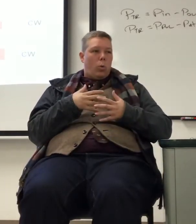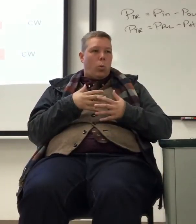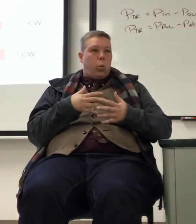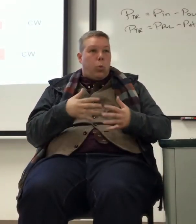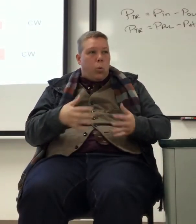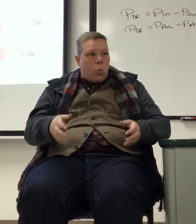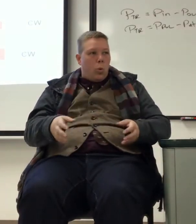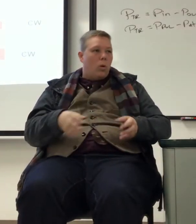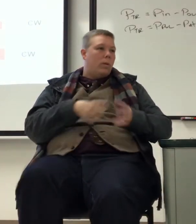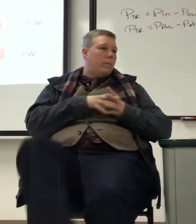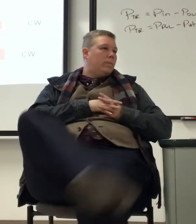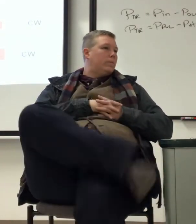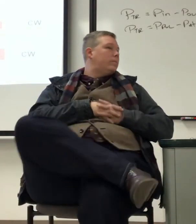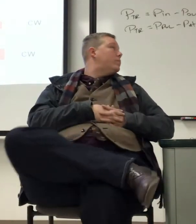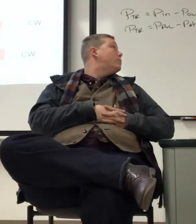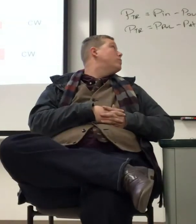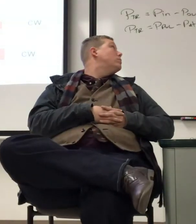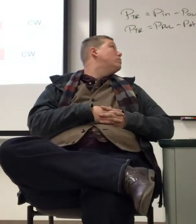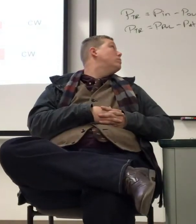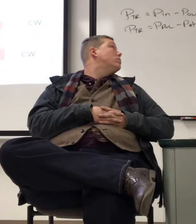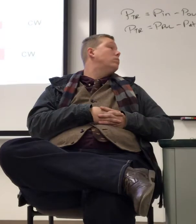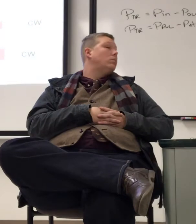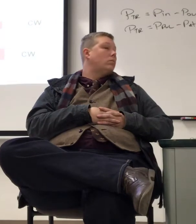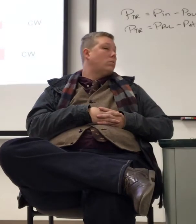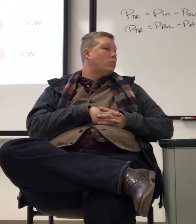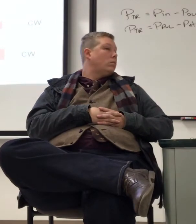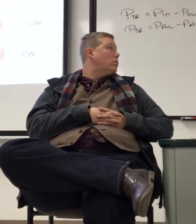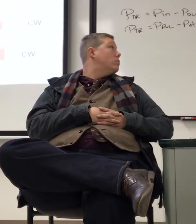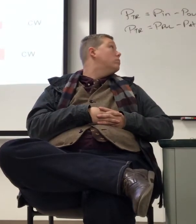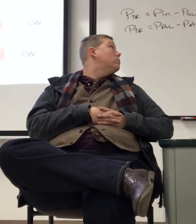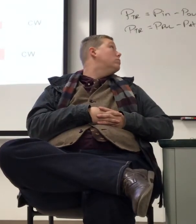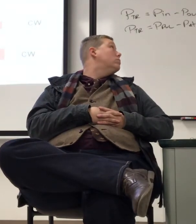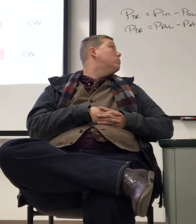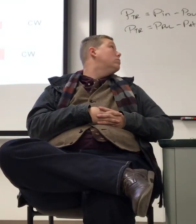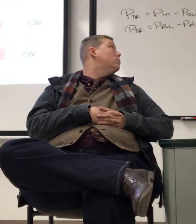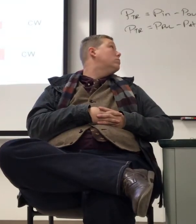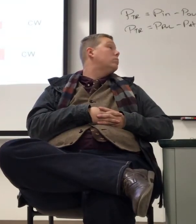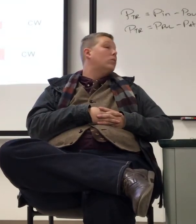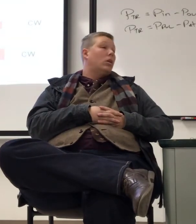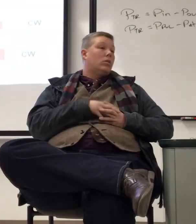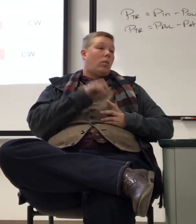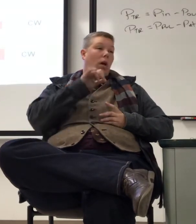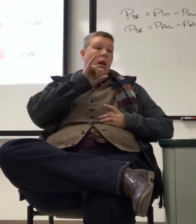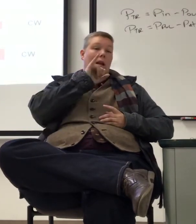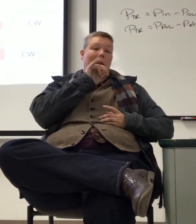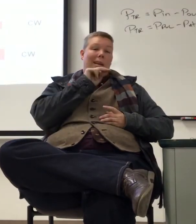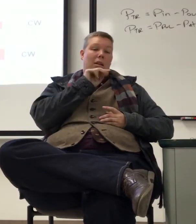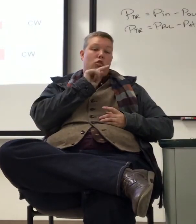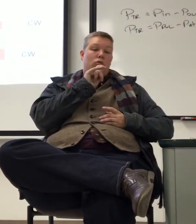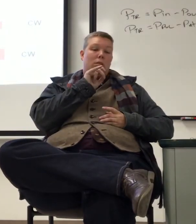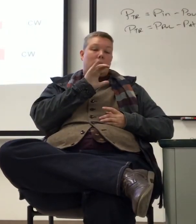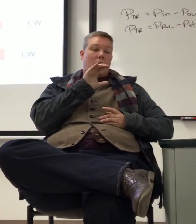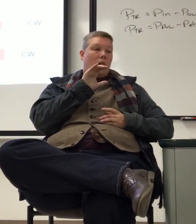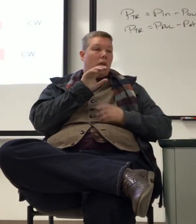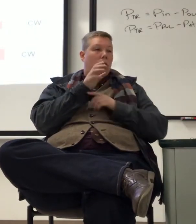talk about intrinsic forces on lung versus chest wall.